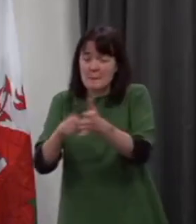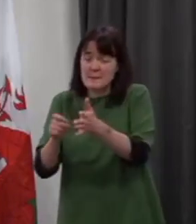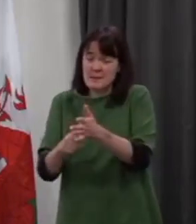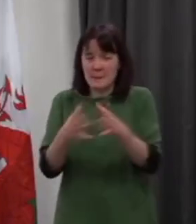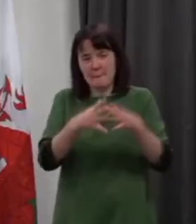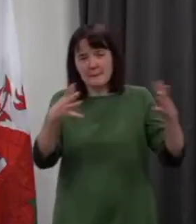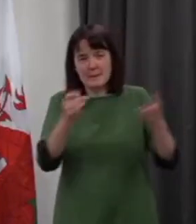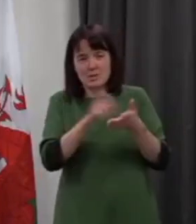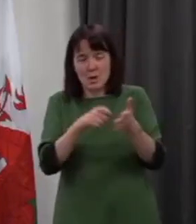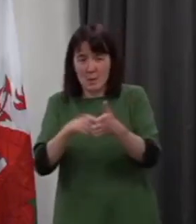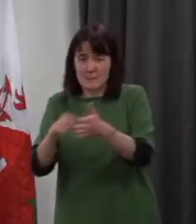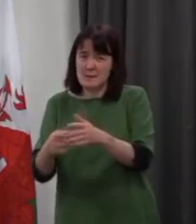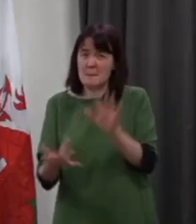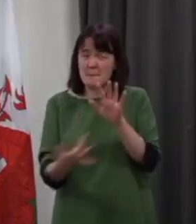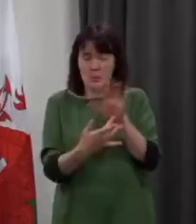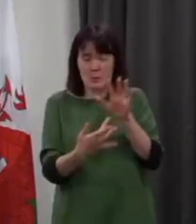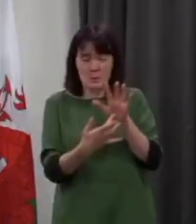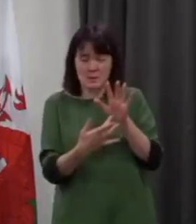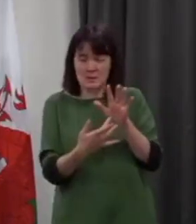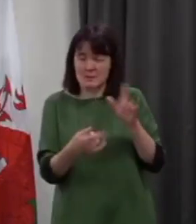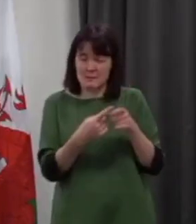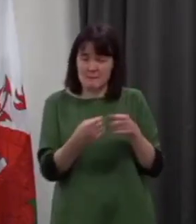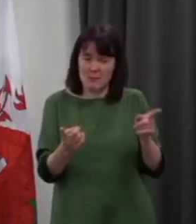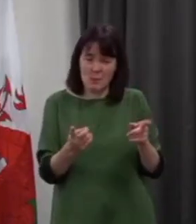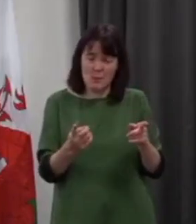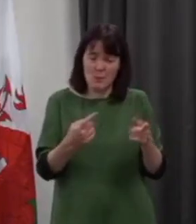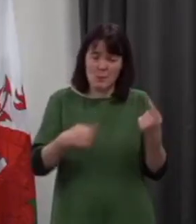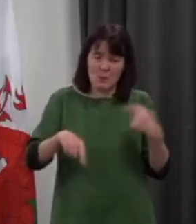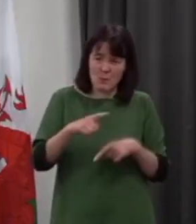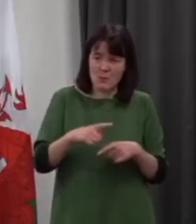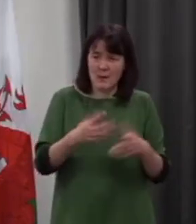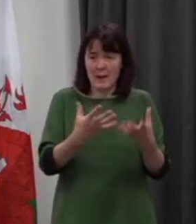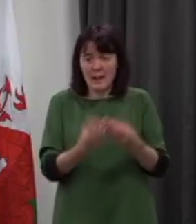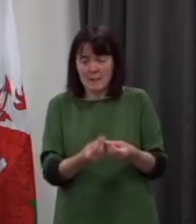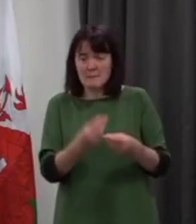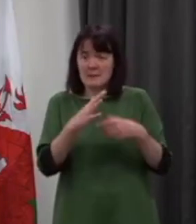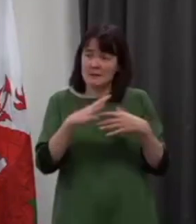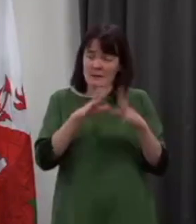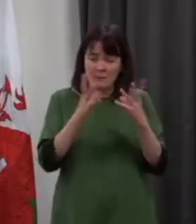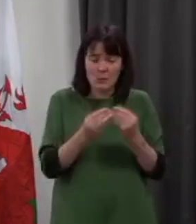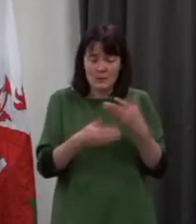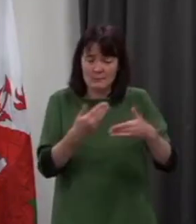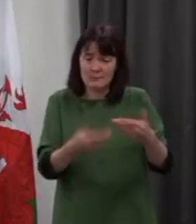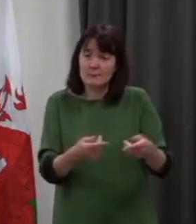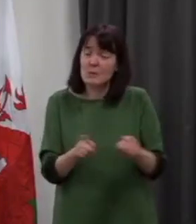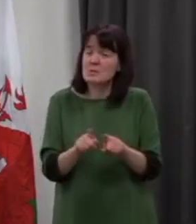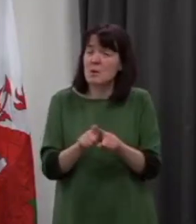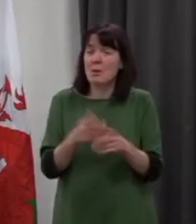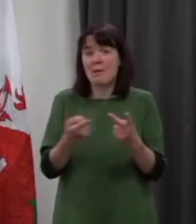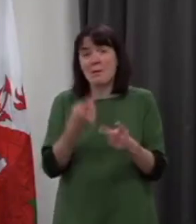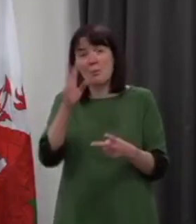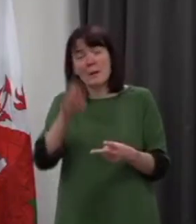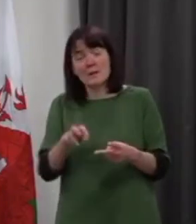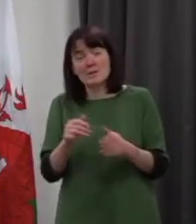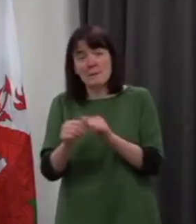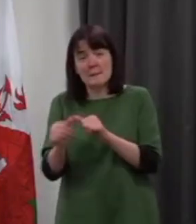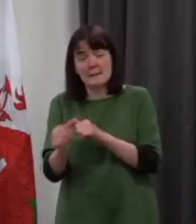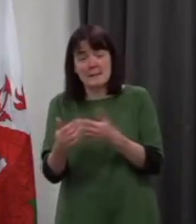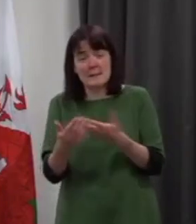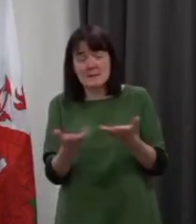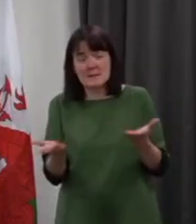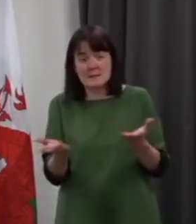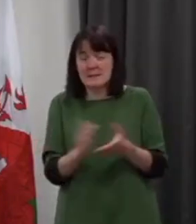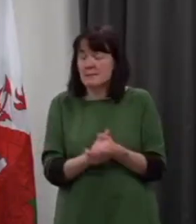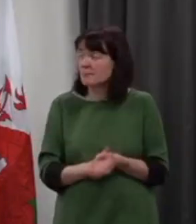Welsh companies that are affected by this? Bluestone, Treco Bay, that sort of thing. Okay, so two things. The first is we're not trying to